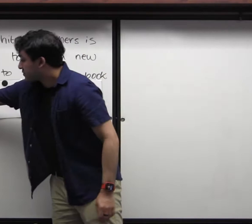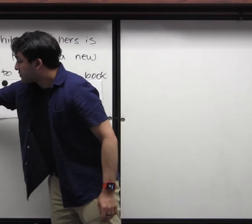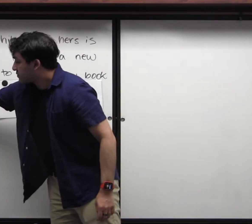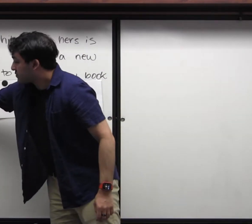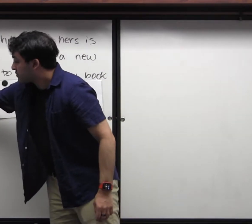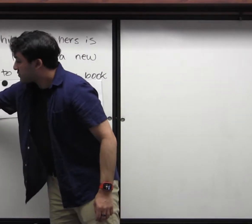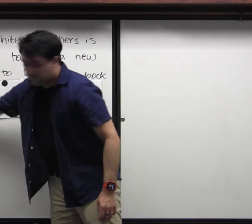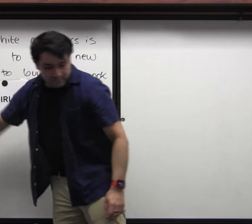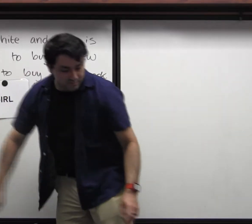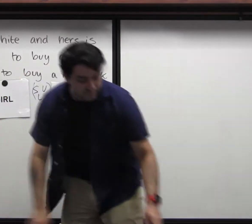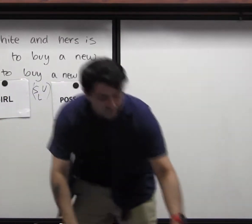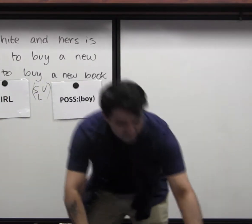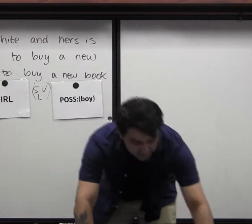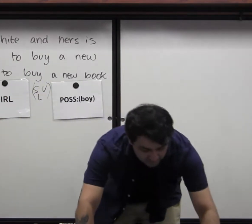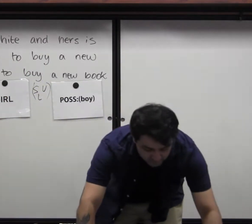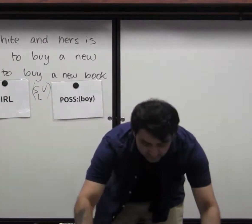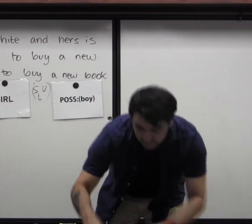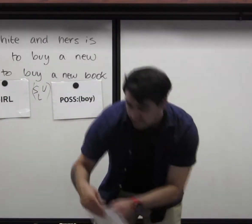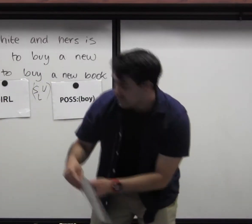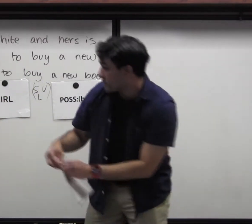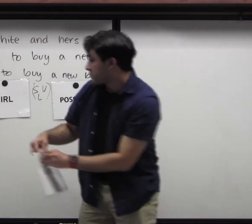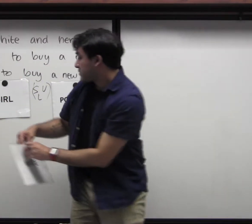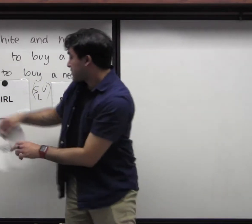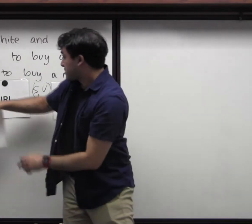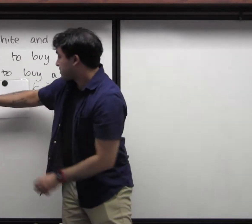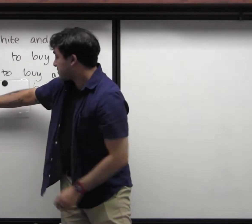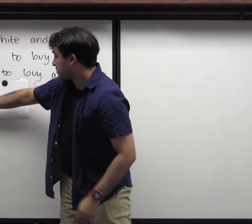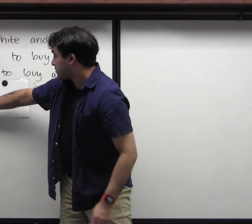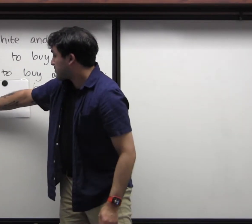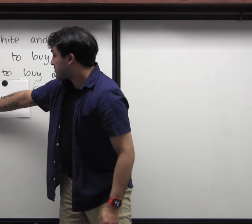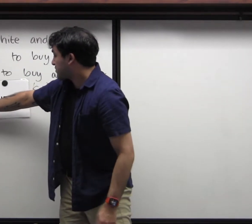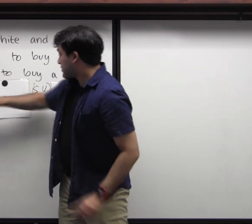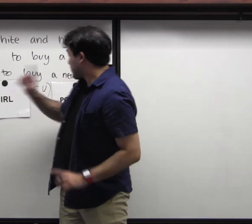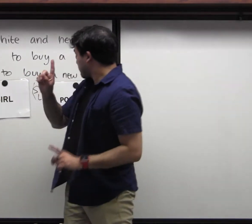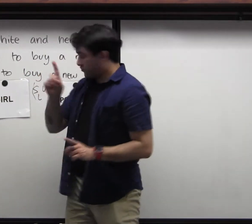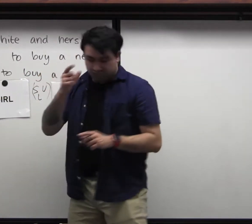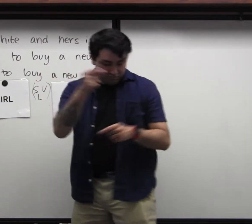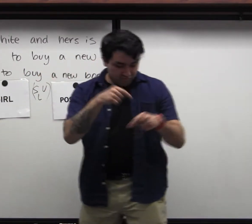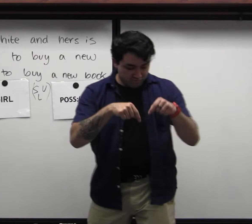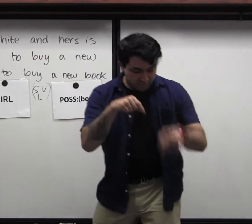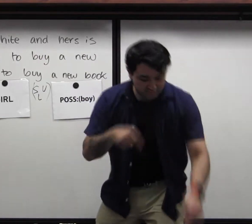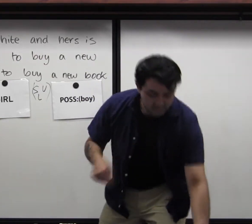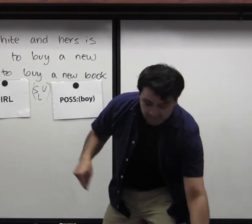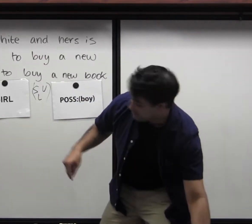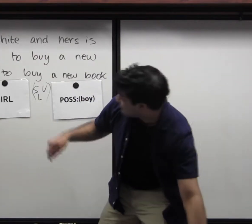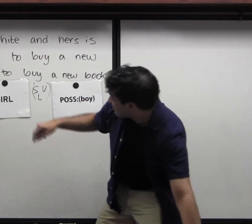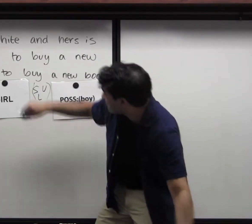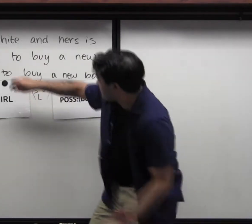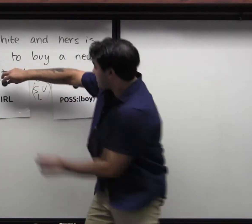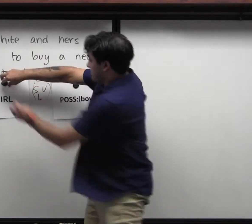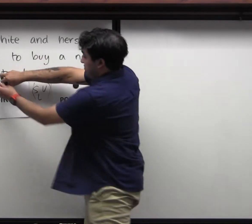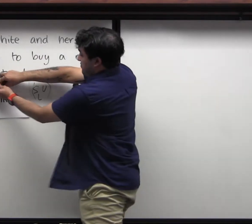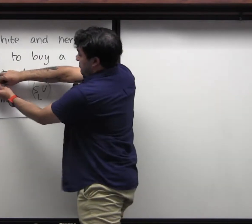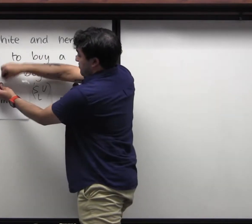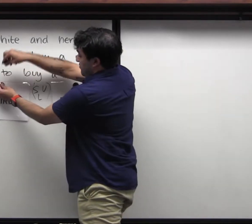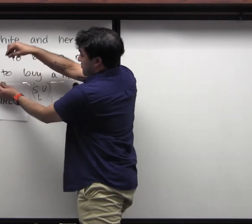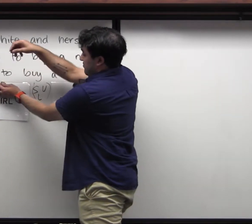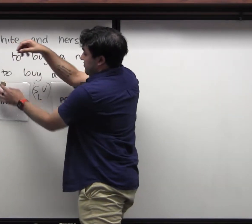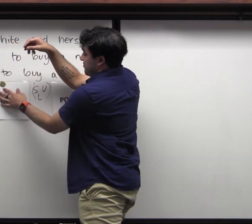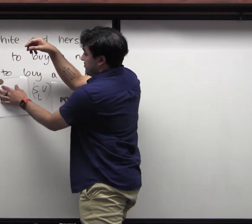shirts. Totally 100% possible. But again, this is all just practice, going over this, process of setting things up and all of that.